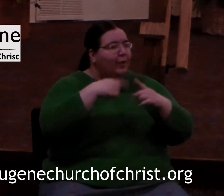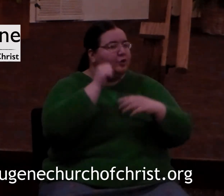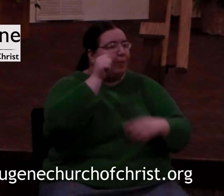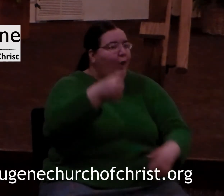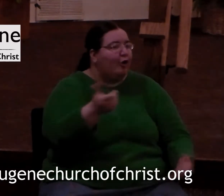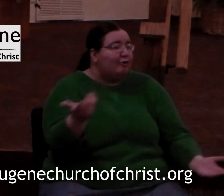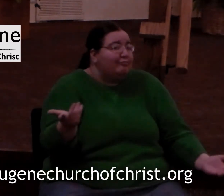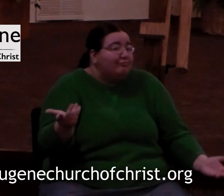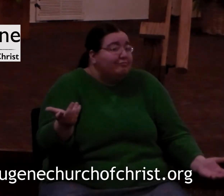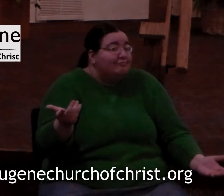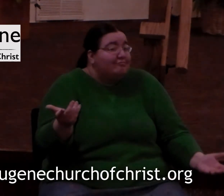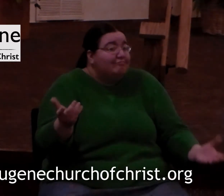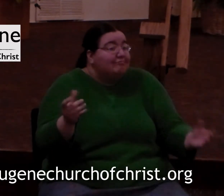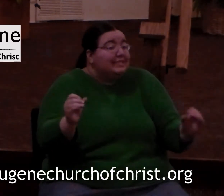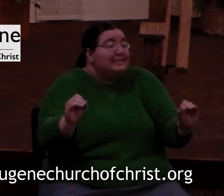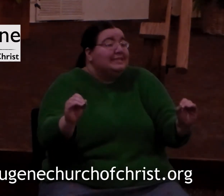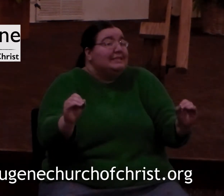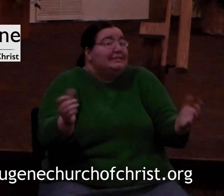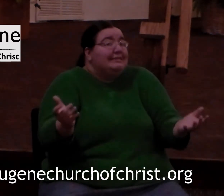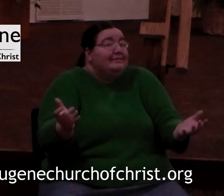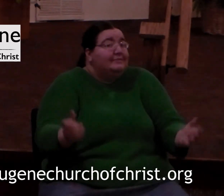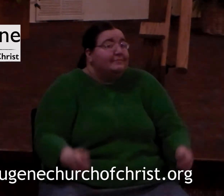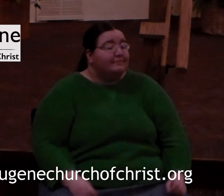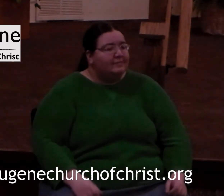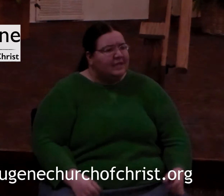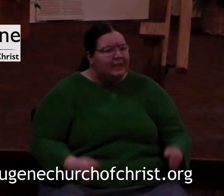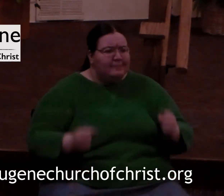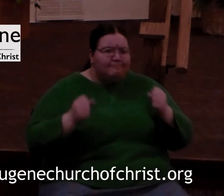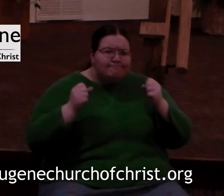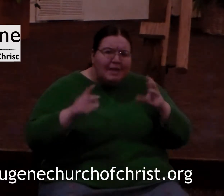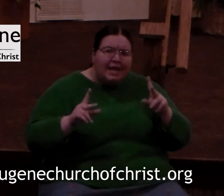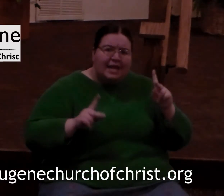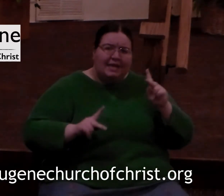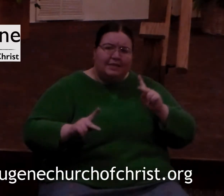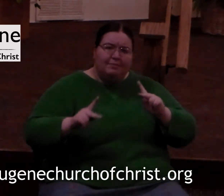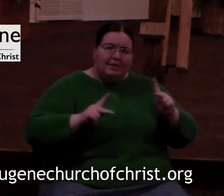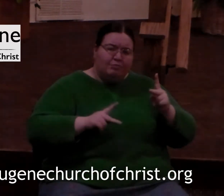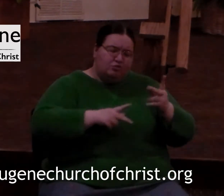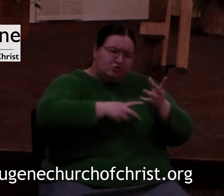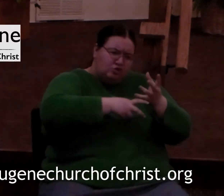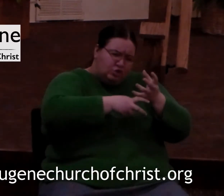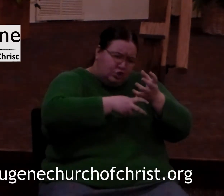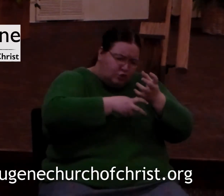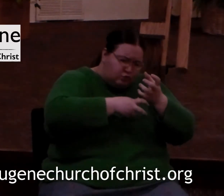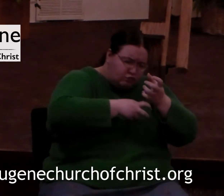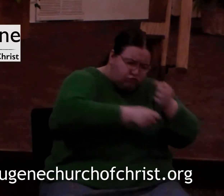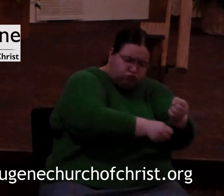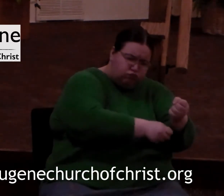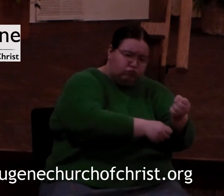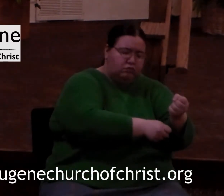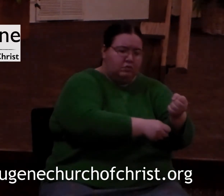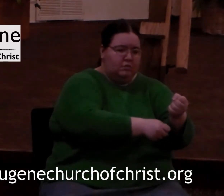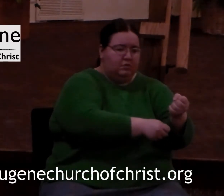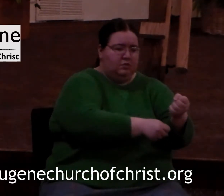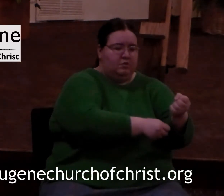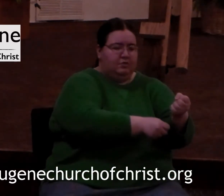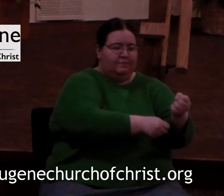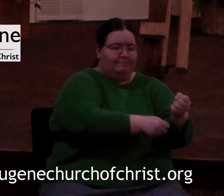There are a lot of folks in our nation that are putting their trust in the hands of buffoons that we have watched debate each other.